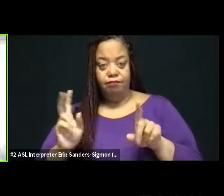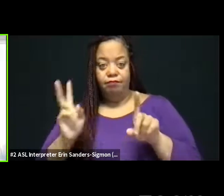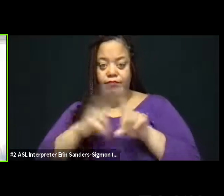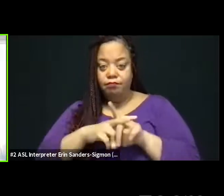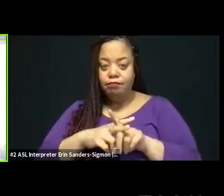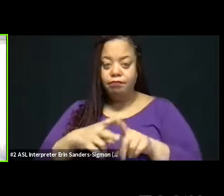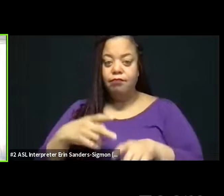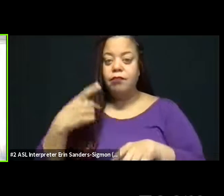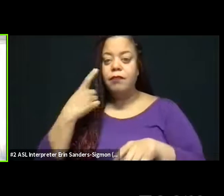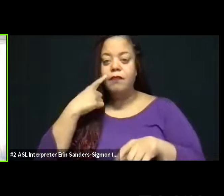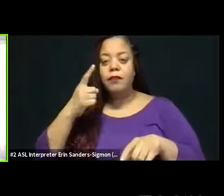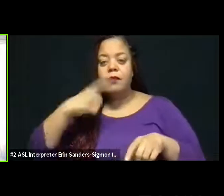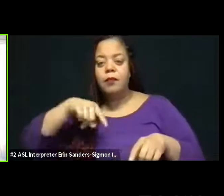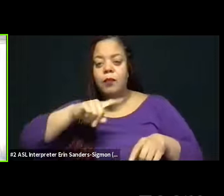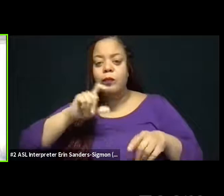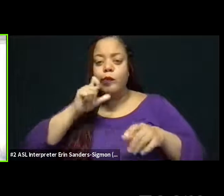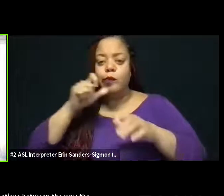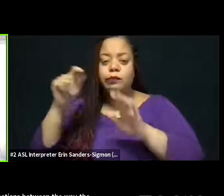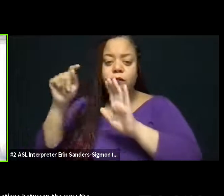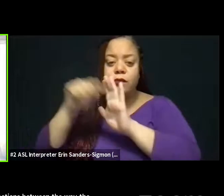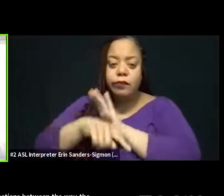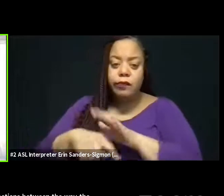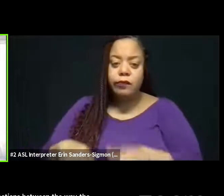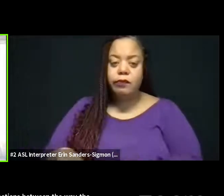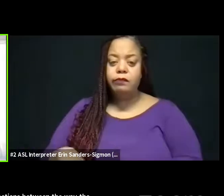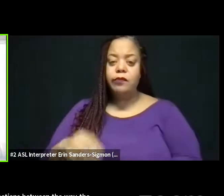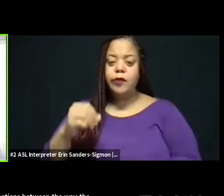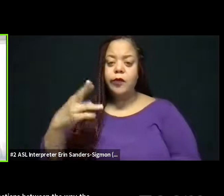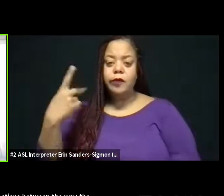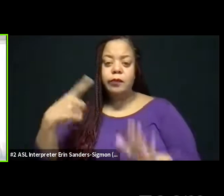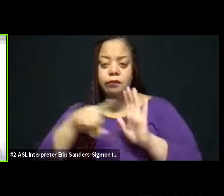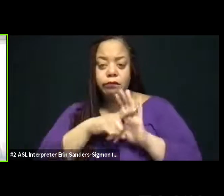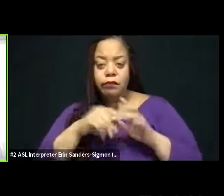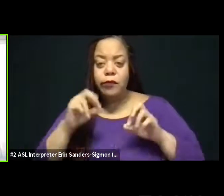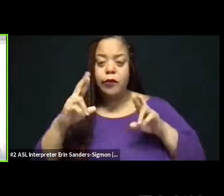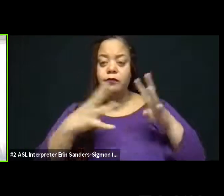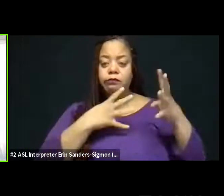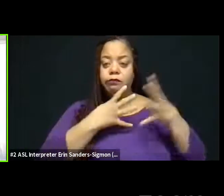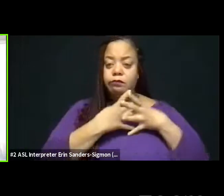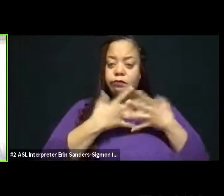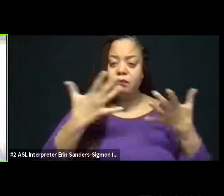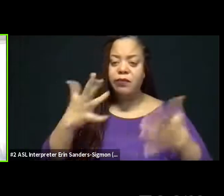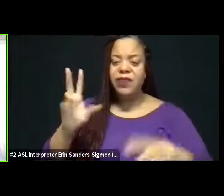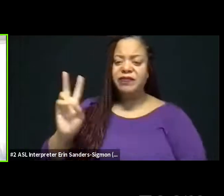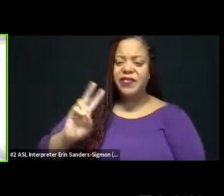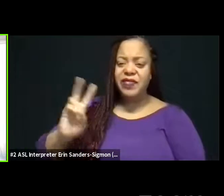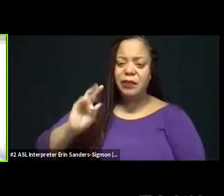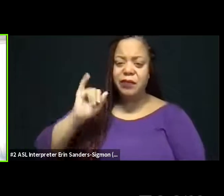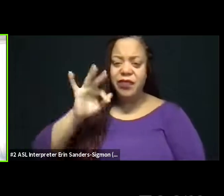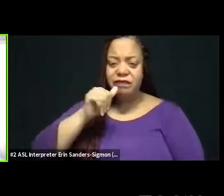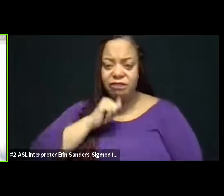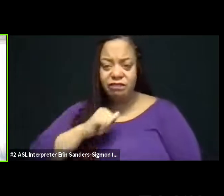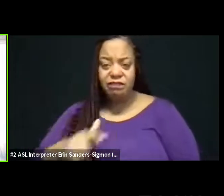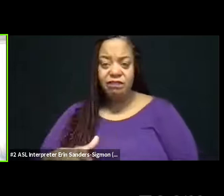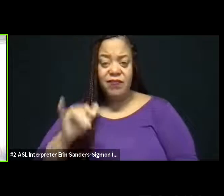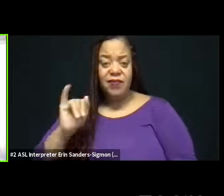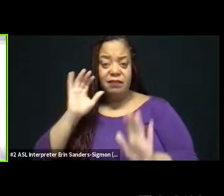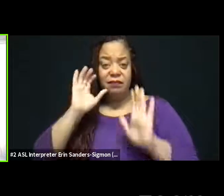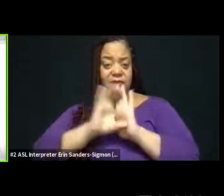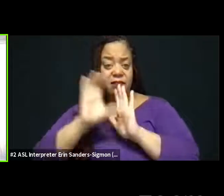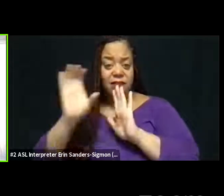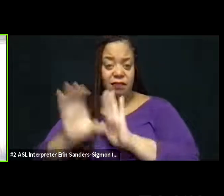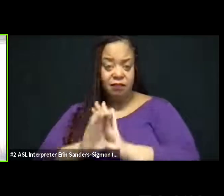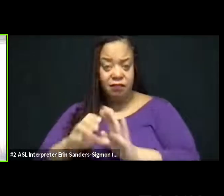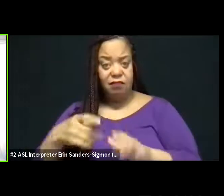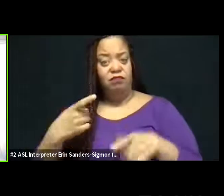of engaging with the fact that our life expectancies are cut short by these systems of oppression, but that